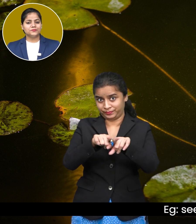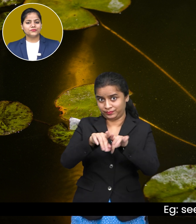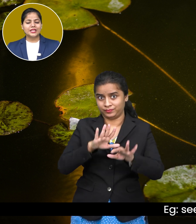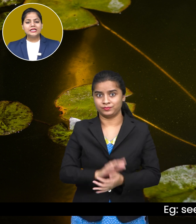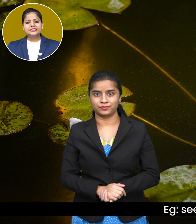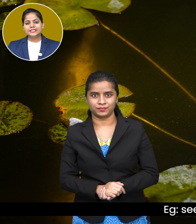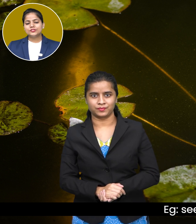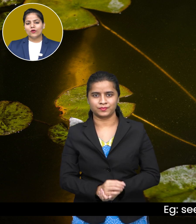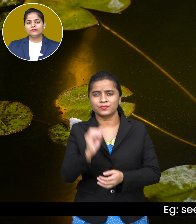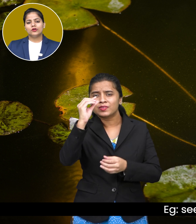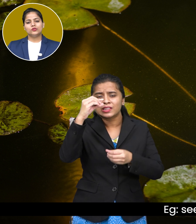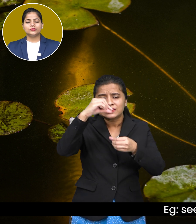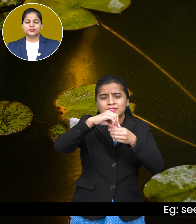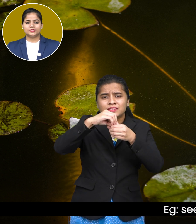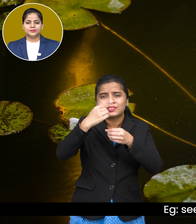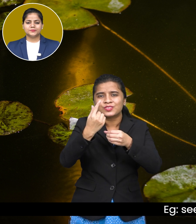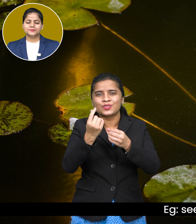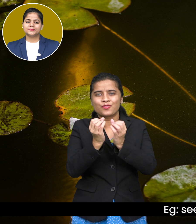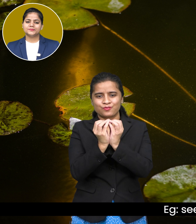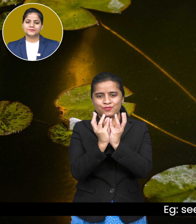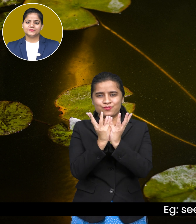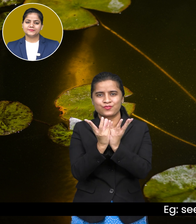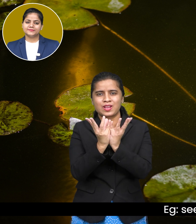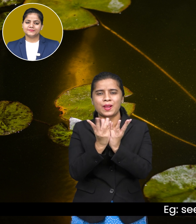Example: seeds of lotus.